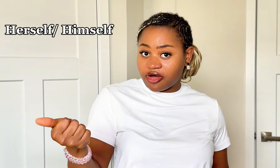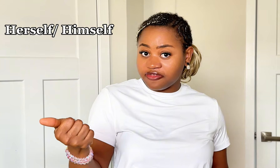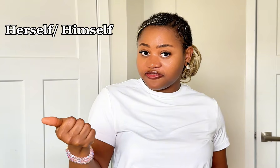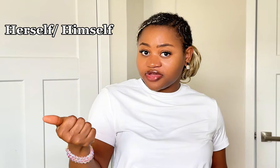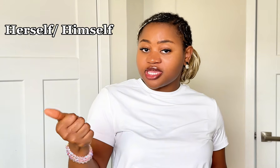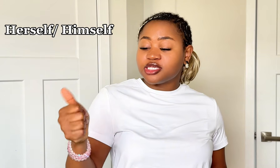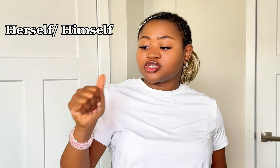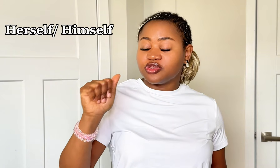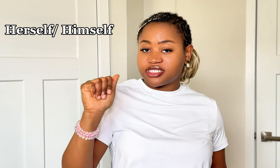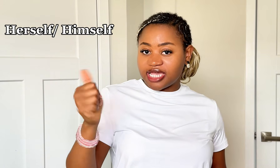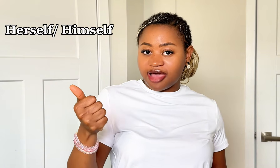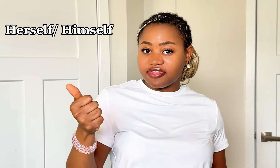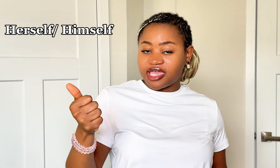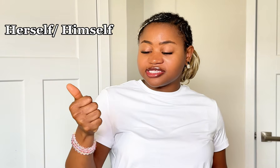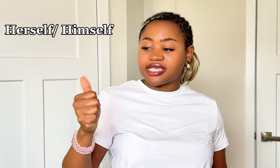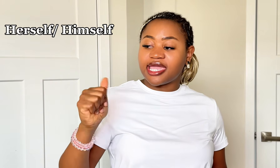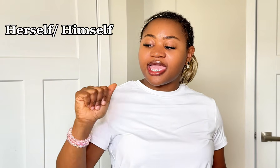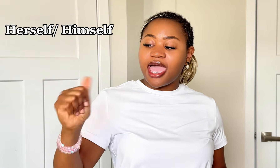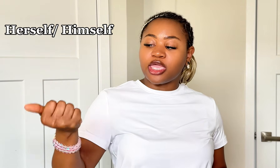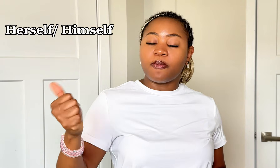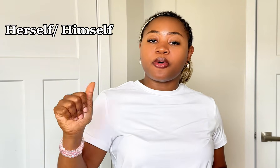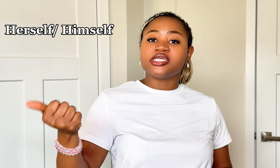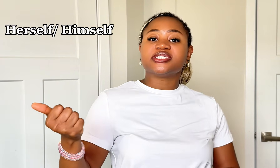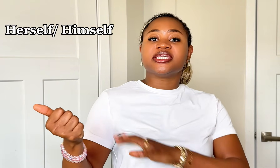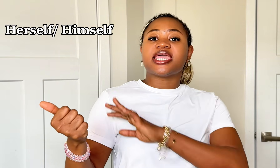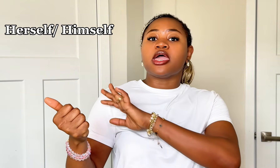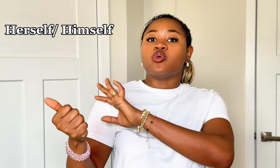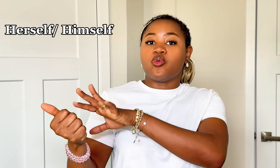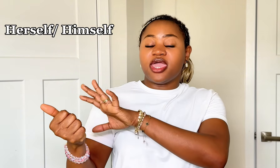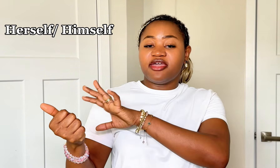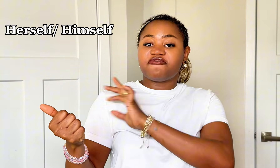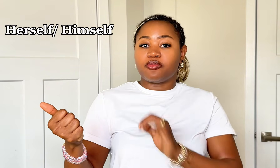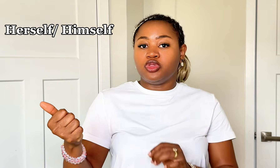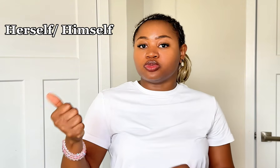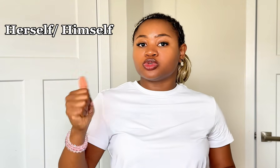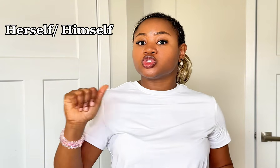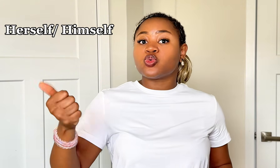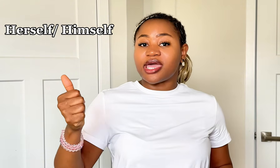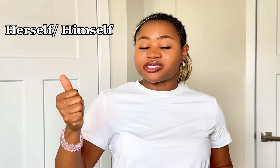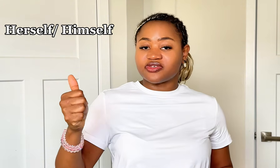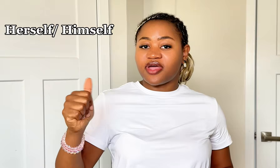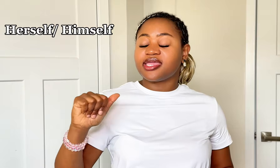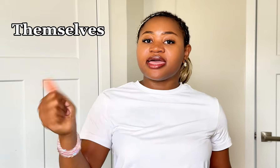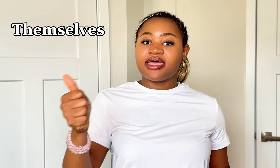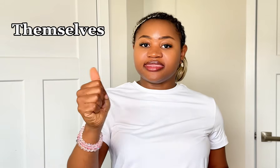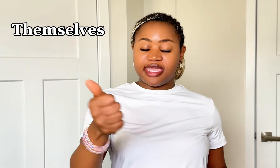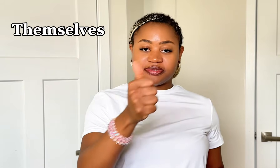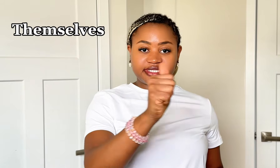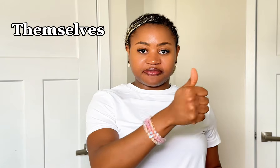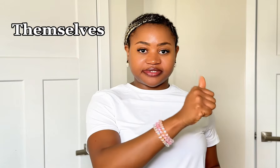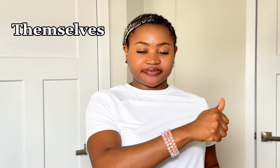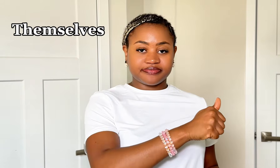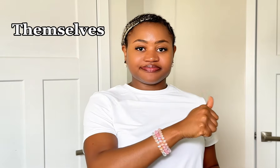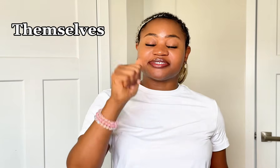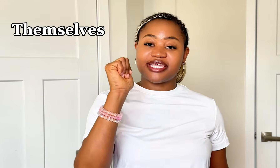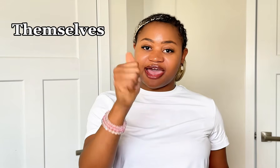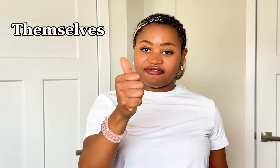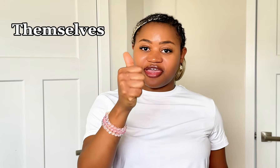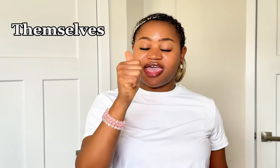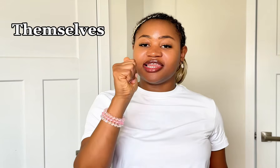himself. So you still have the A sign and you're pointing it away from you twice, right? Themselves. Still having your hand in the